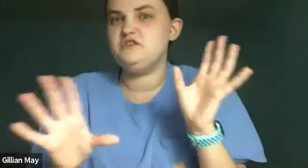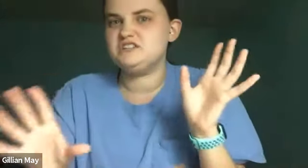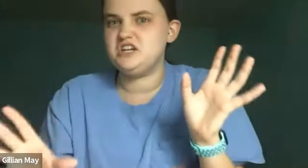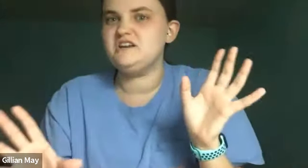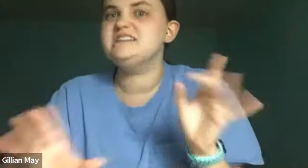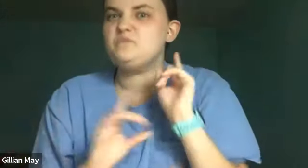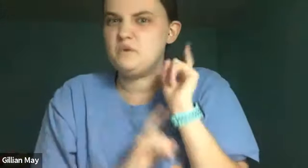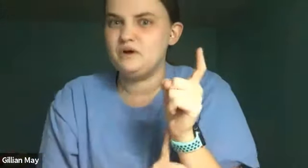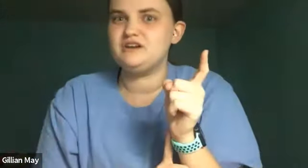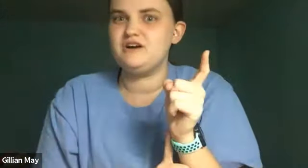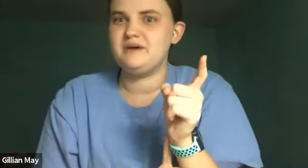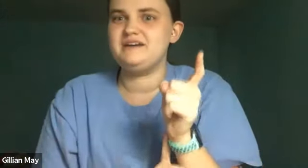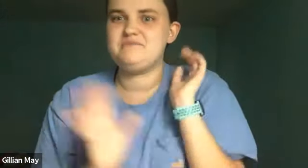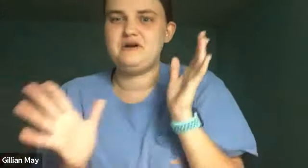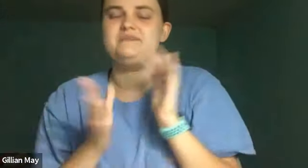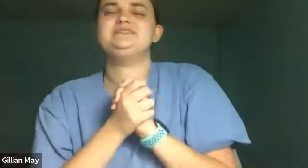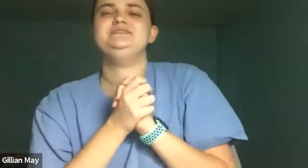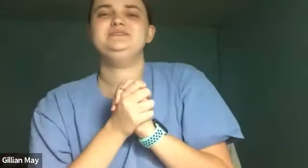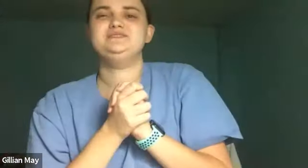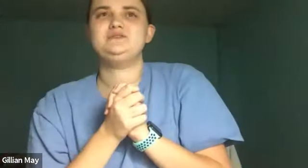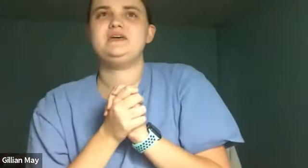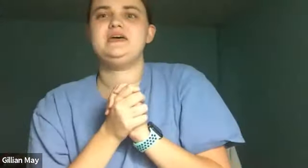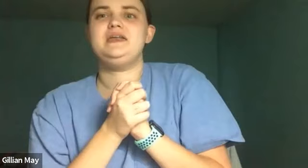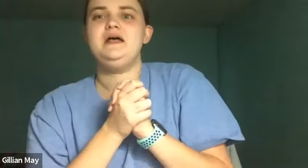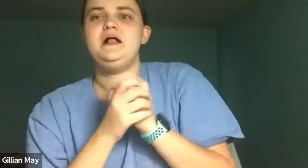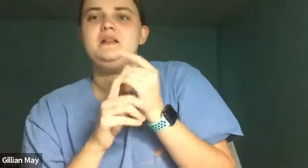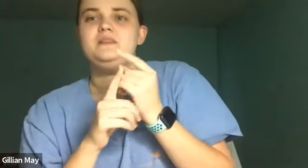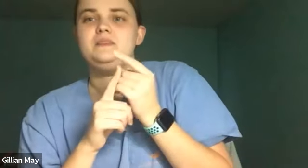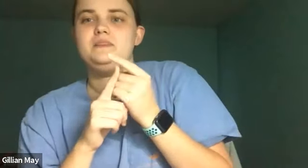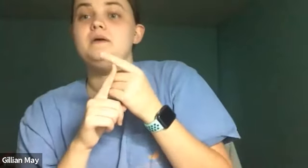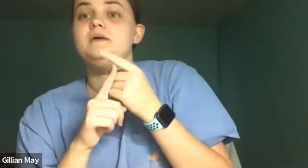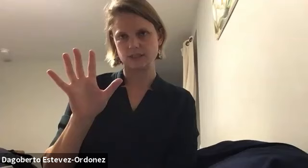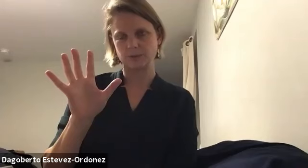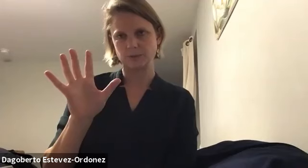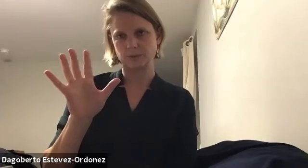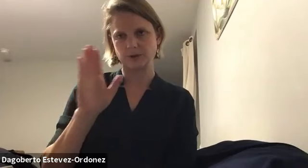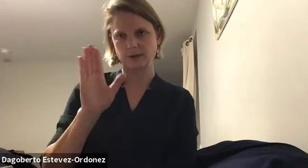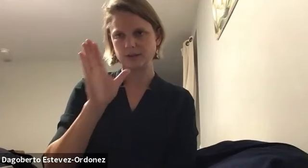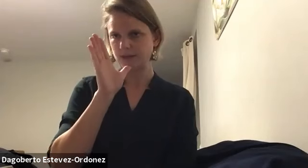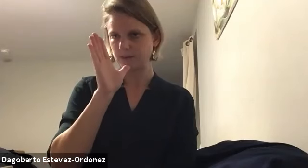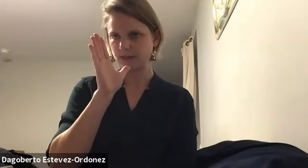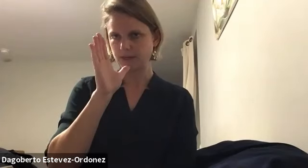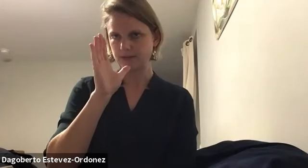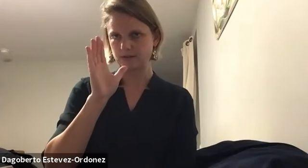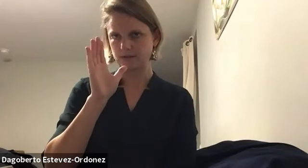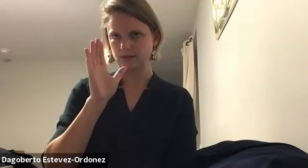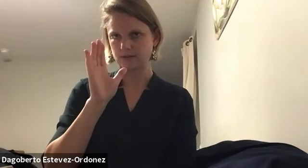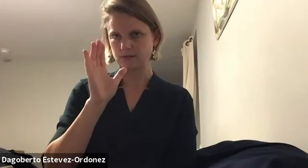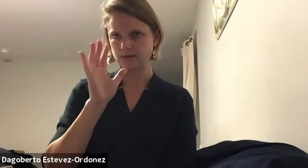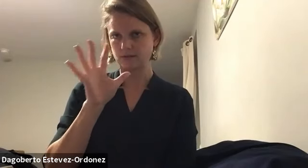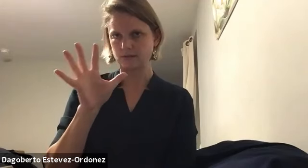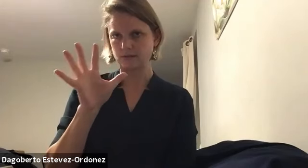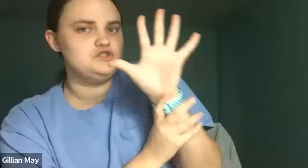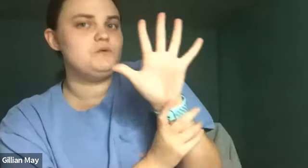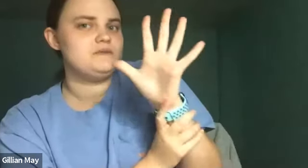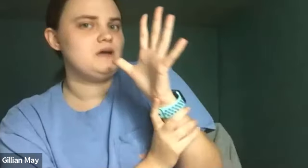guys are curious, we will talk about it, I promise. So then. Do the fingers need to be spread apart or can they be together? So you do want them kind of